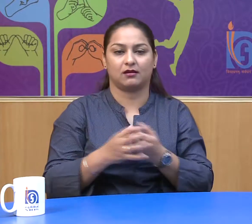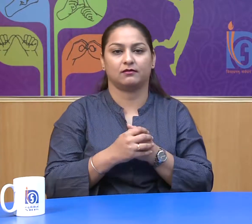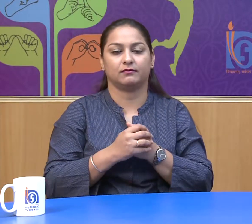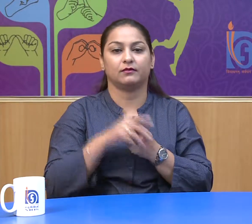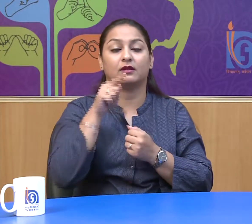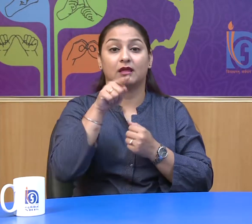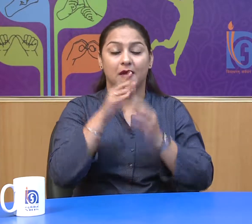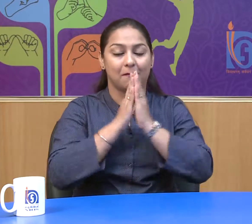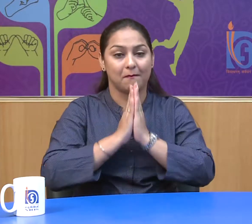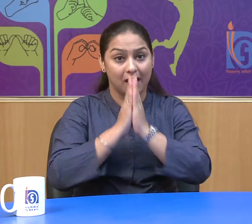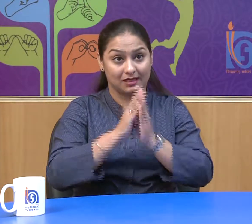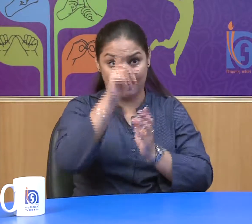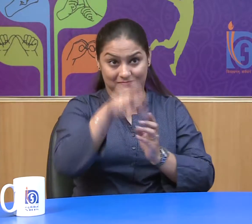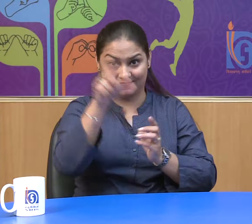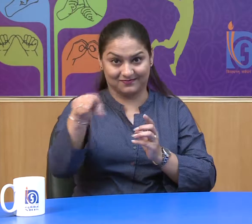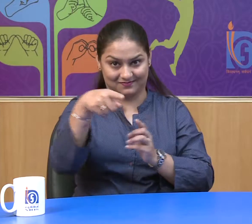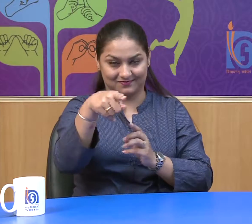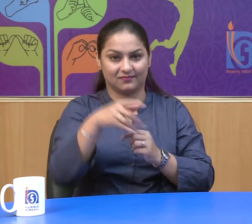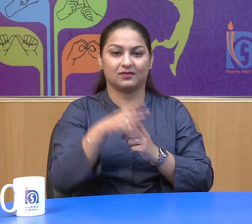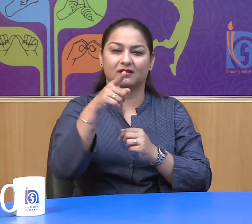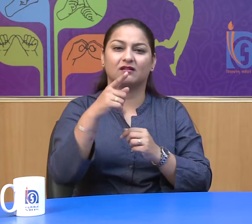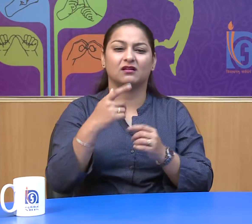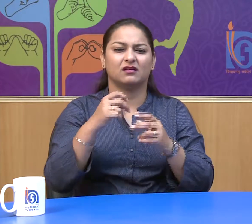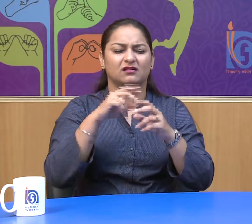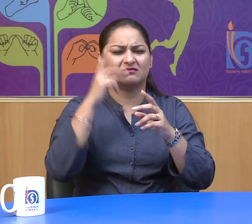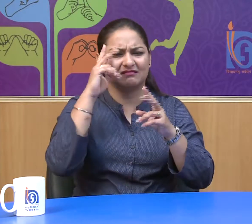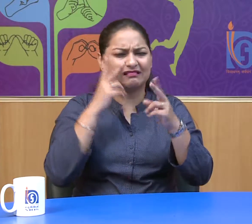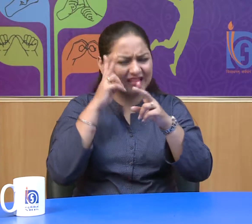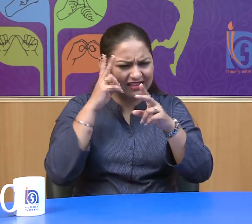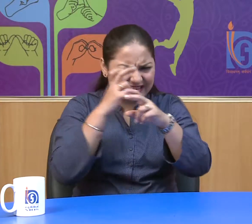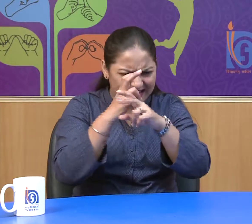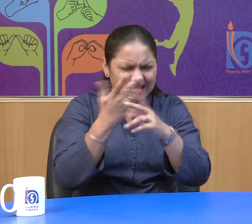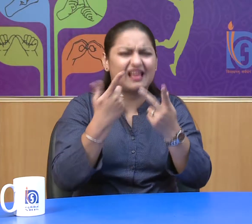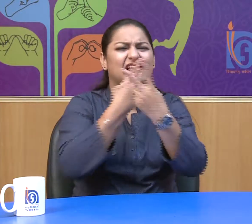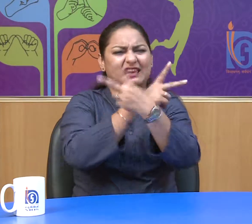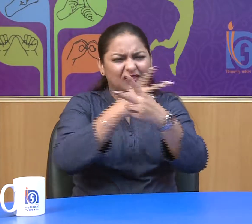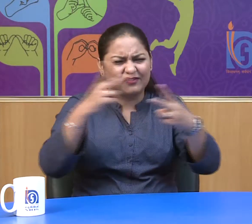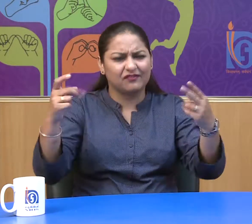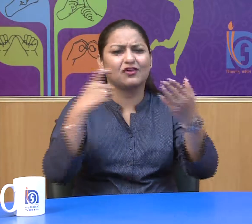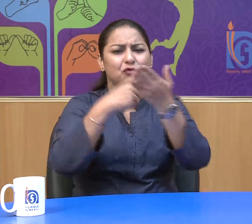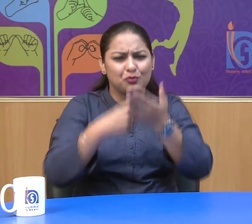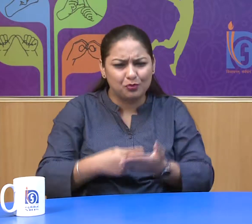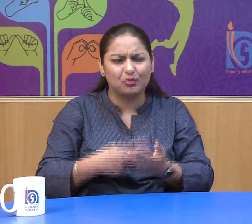Bhakti saints attacked the rigidity in religion and the objects of